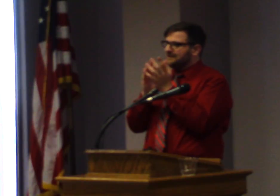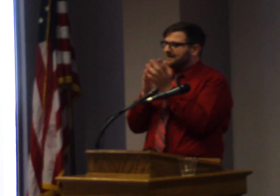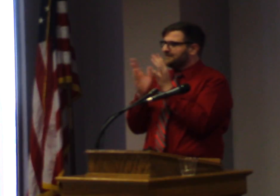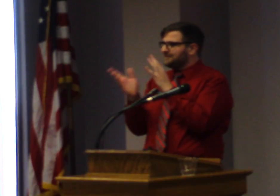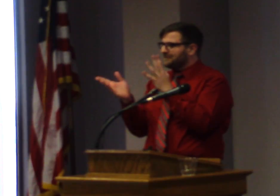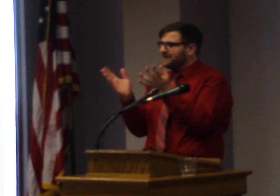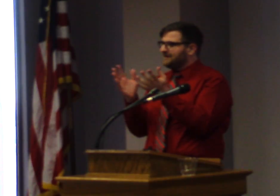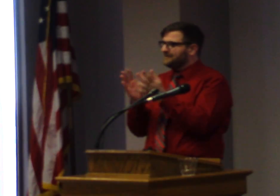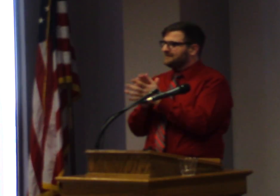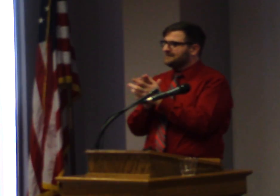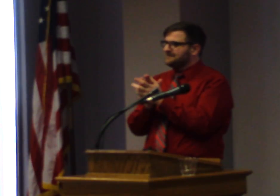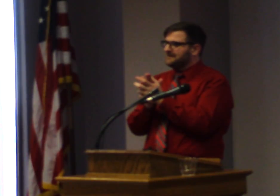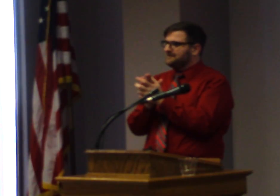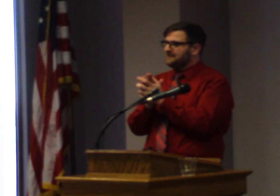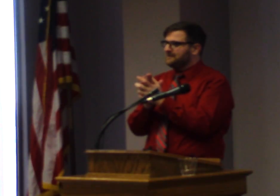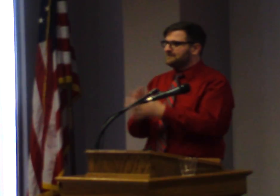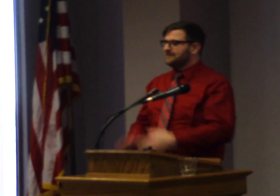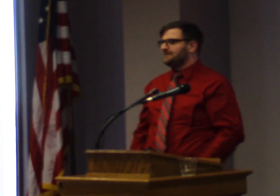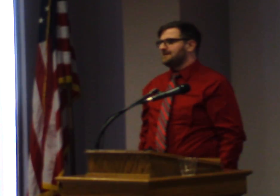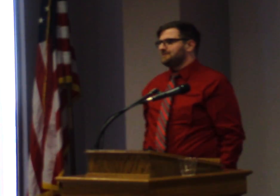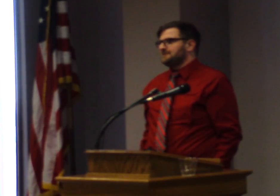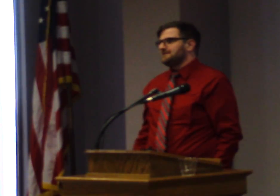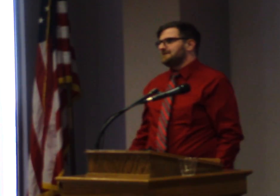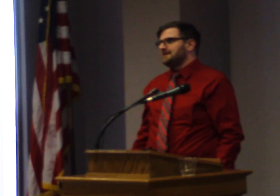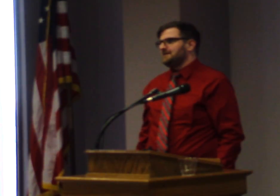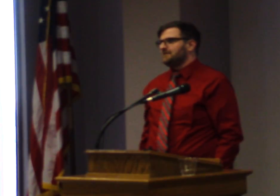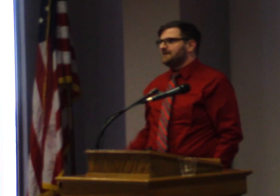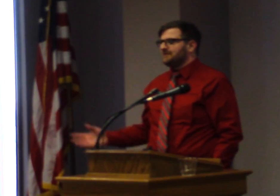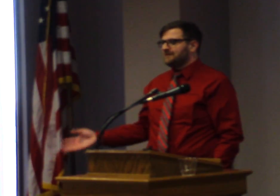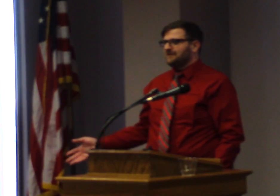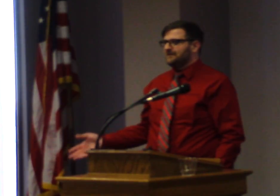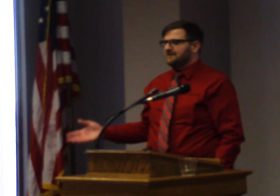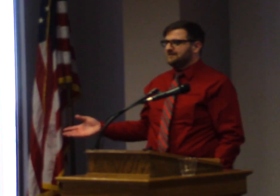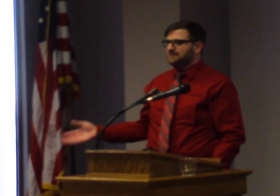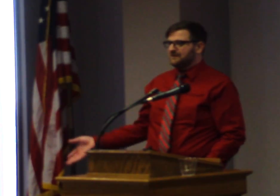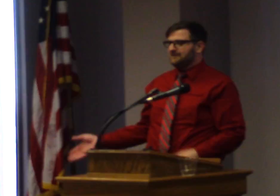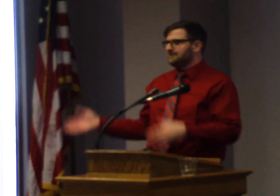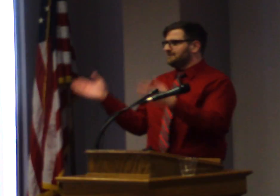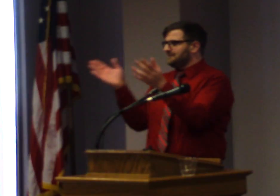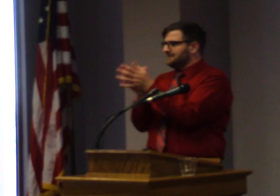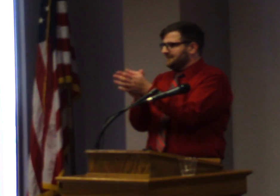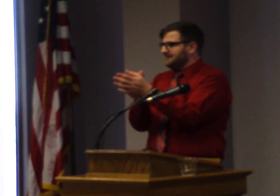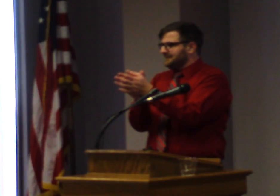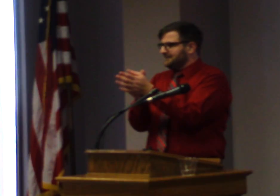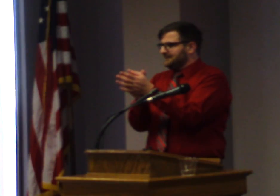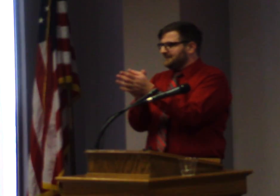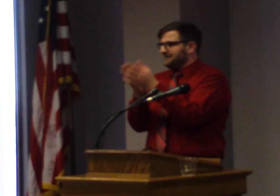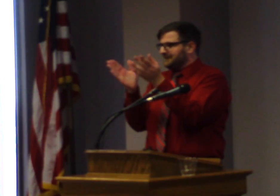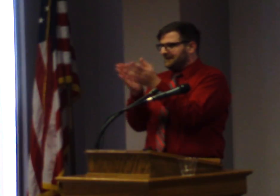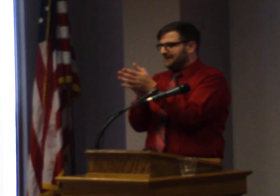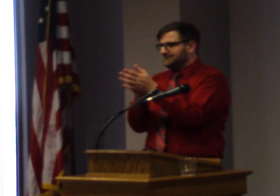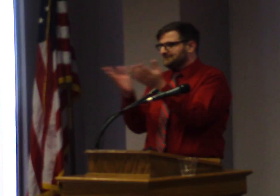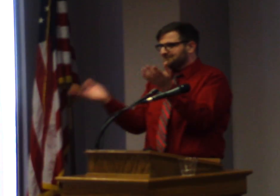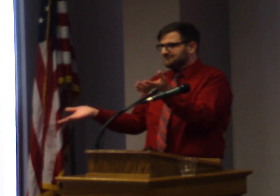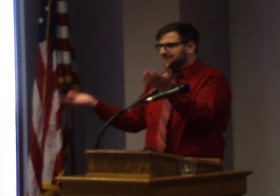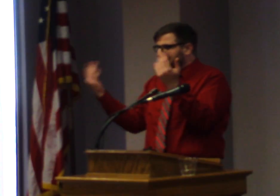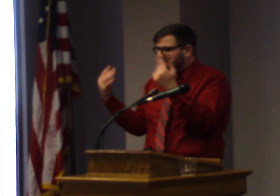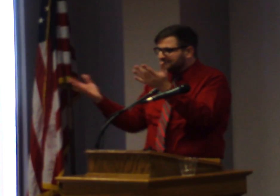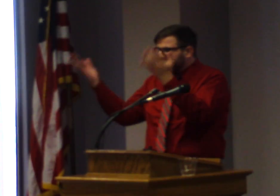like conferences and stuff do. So if I was supposed to say your favorite color is blue, you would clap.